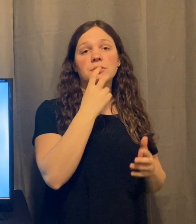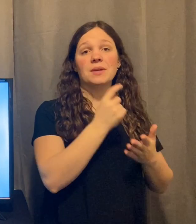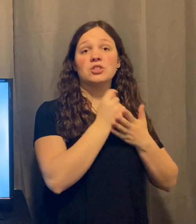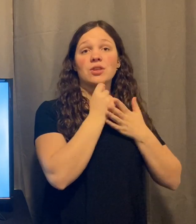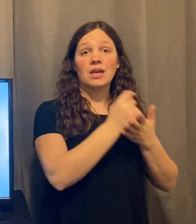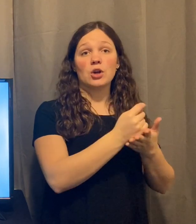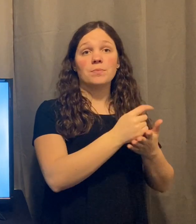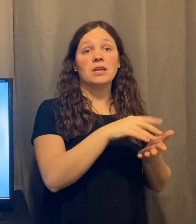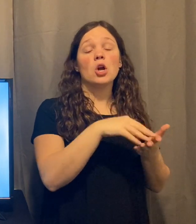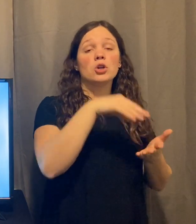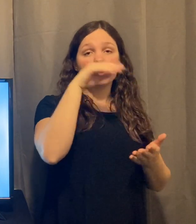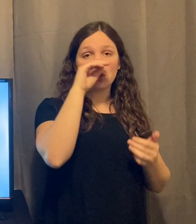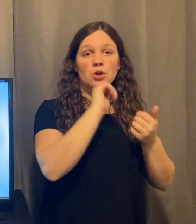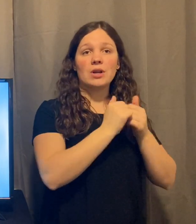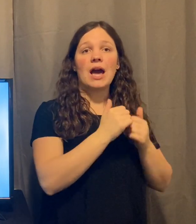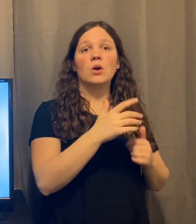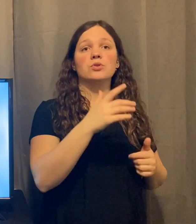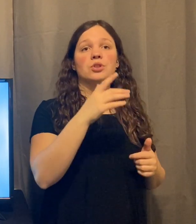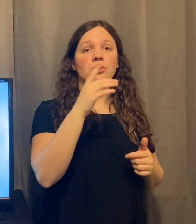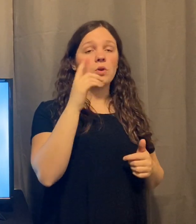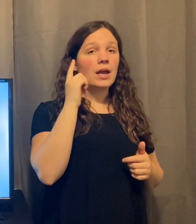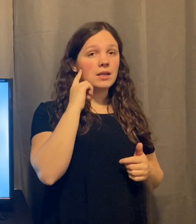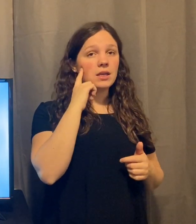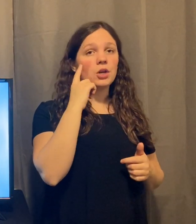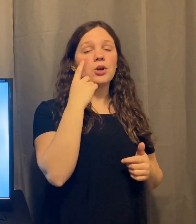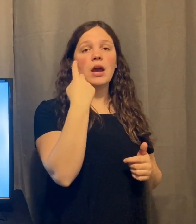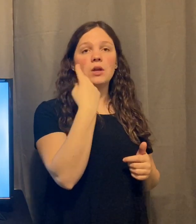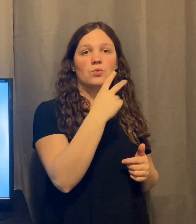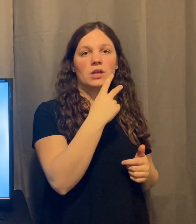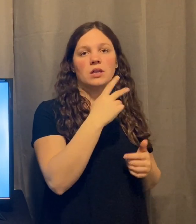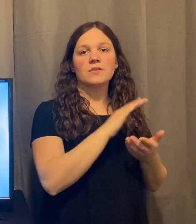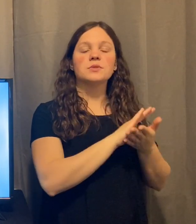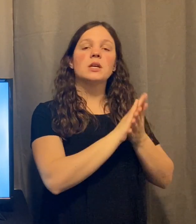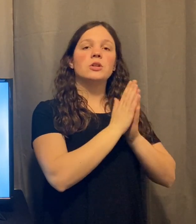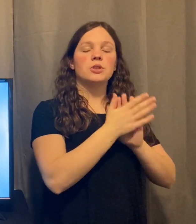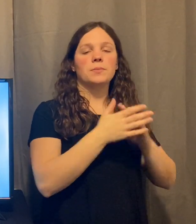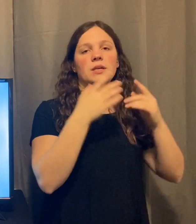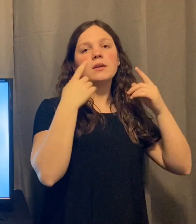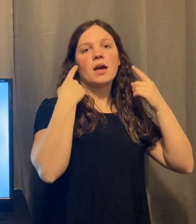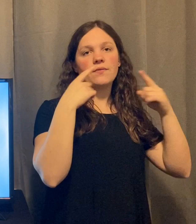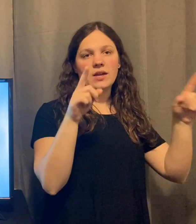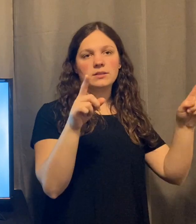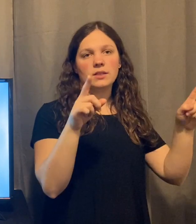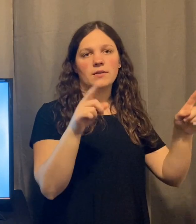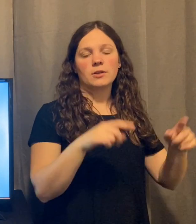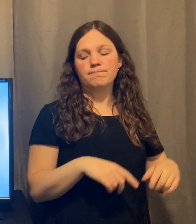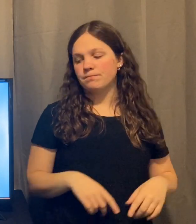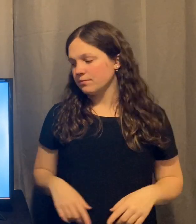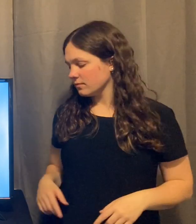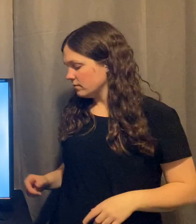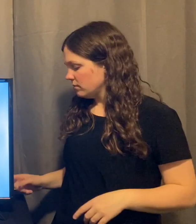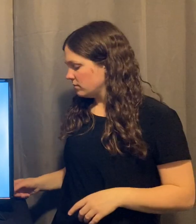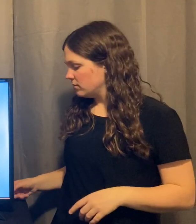speech therapy to learn how to hear and read lips to be effective.